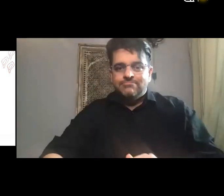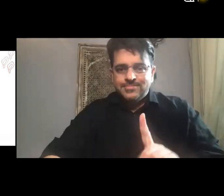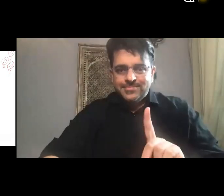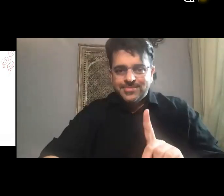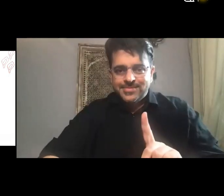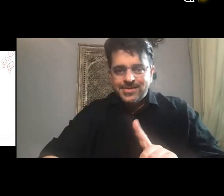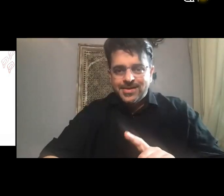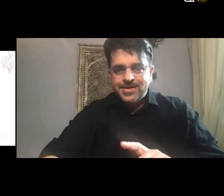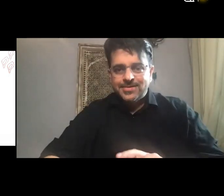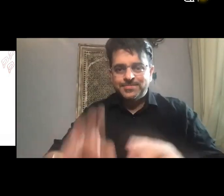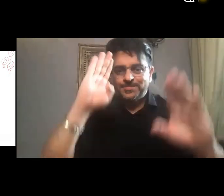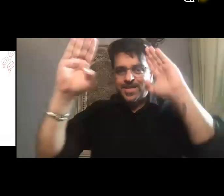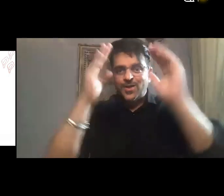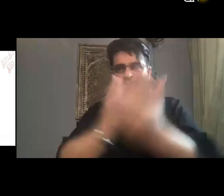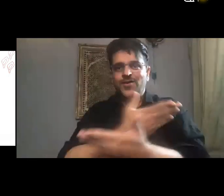Hello.